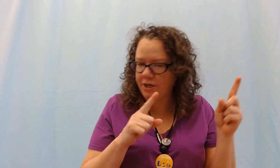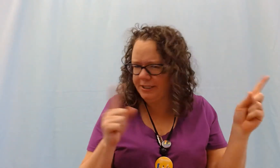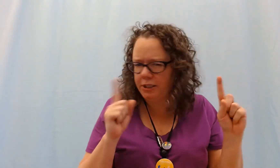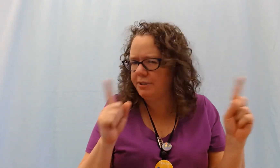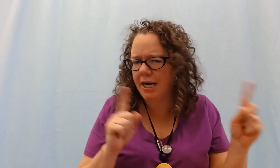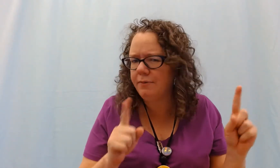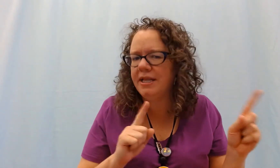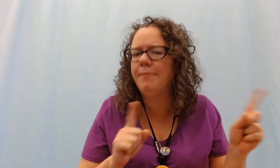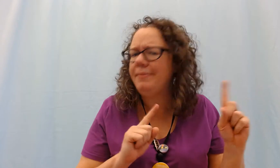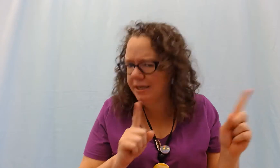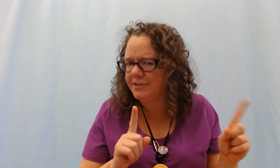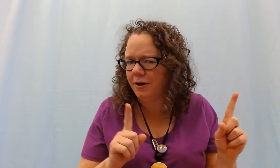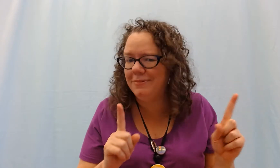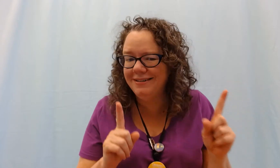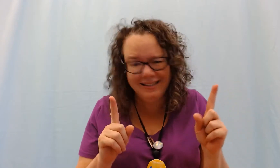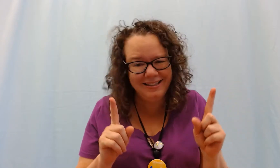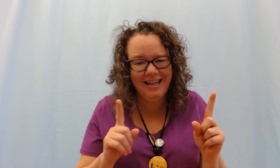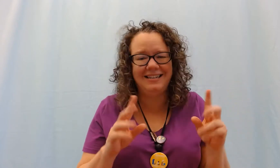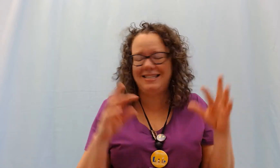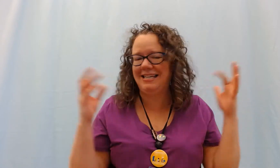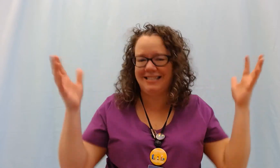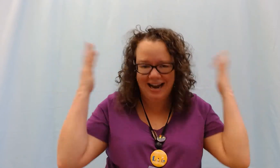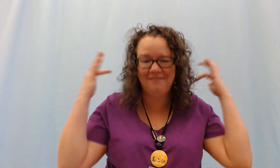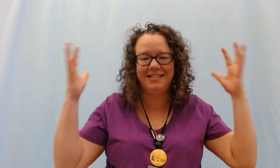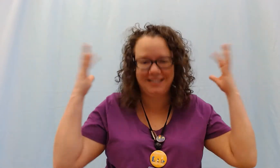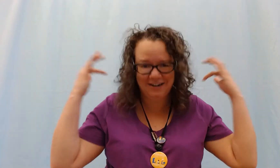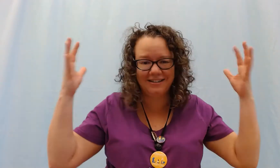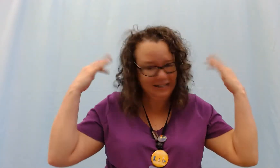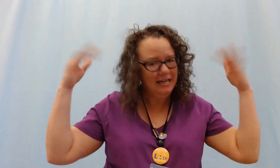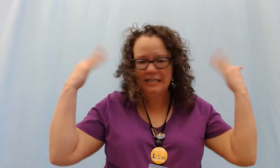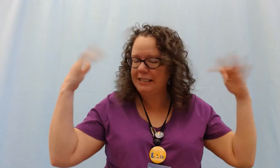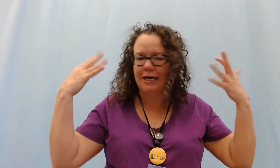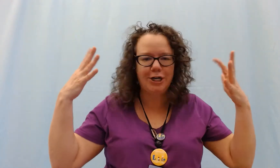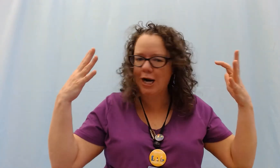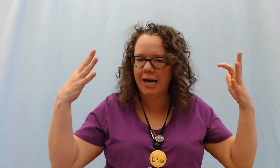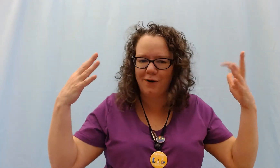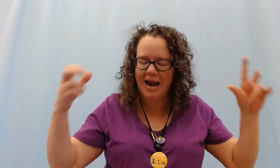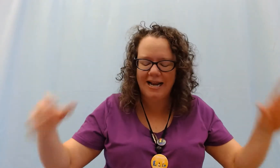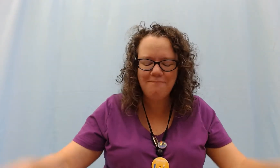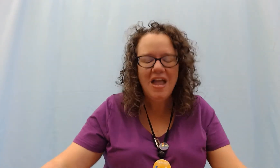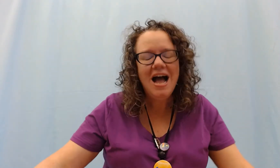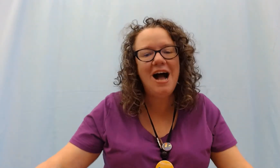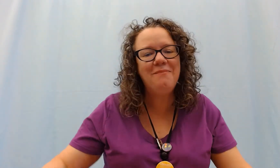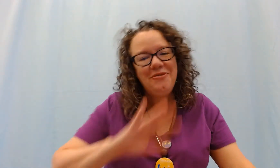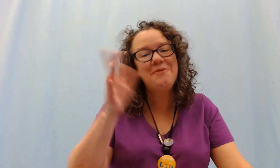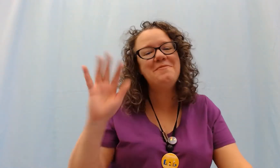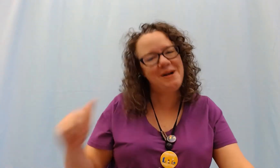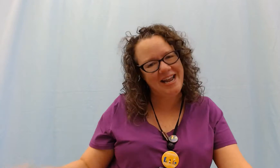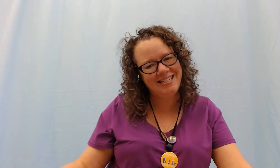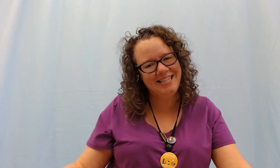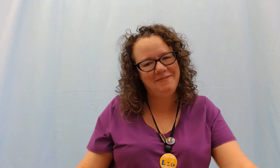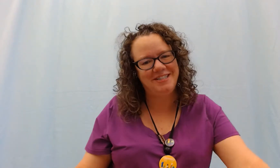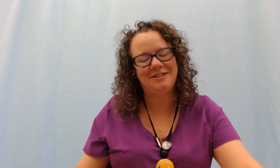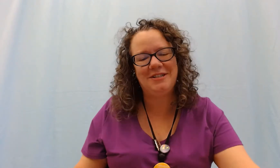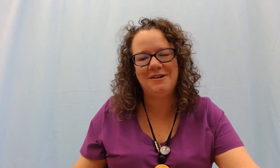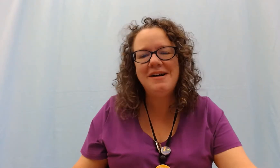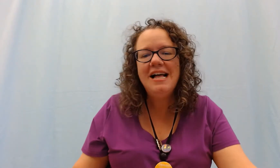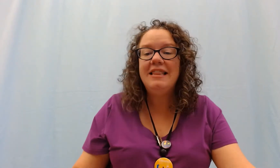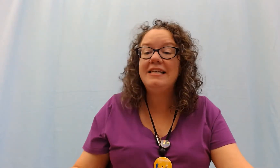so tired when that baby comes home that it's nice to have these songs stuck in your head already. Through about 18 months or so, this is a